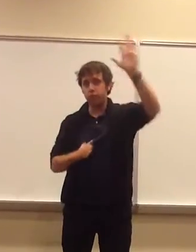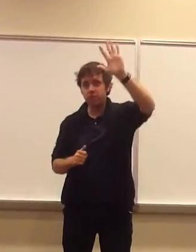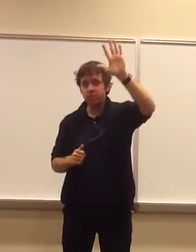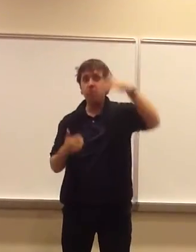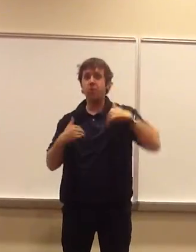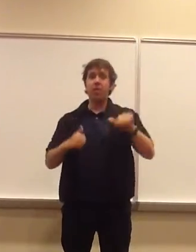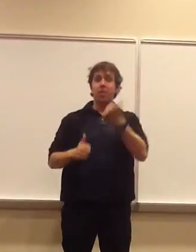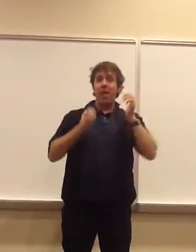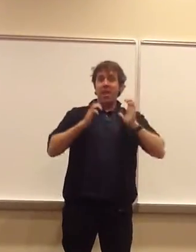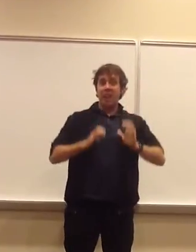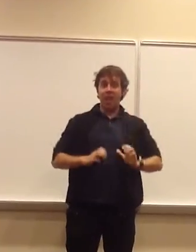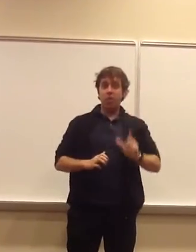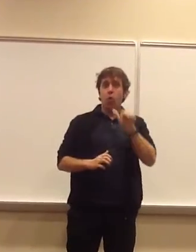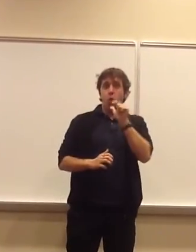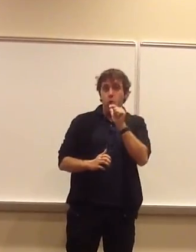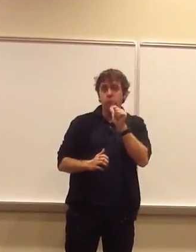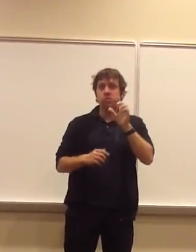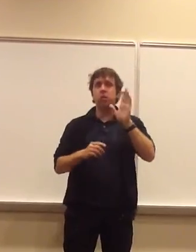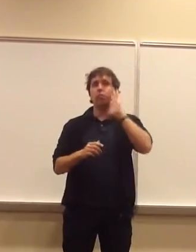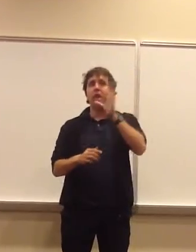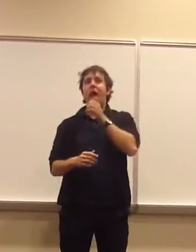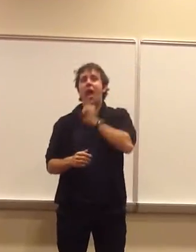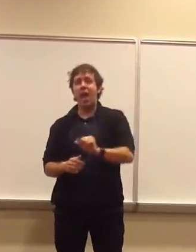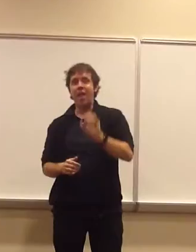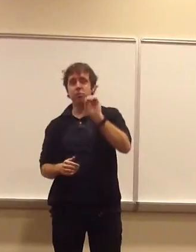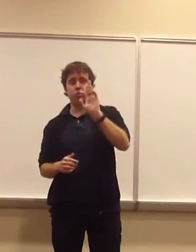in the North Country. We have clients